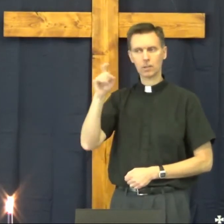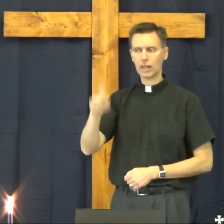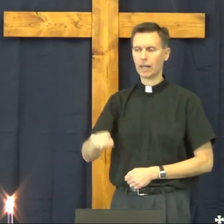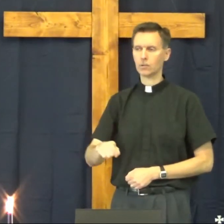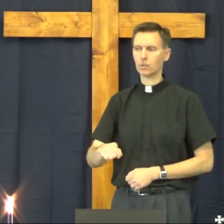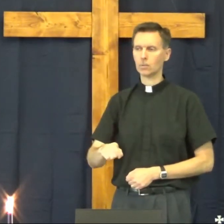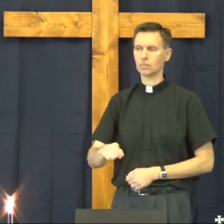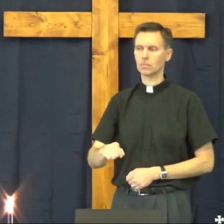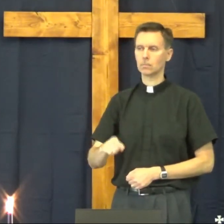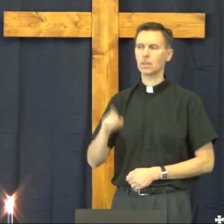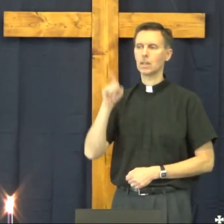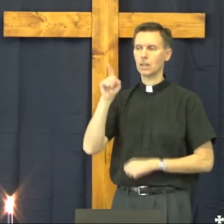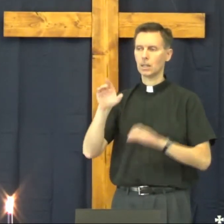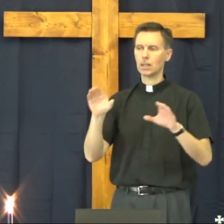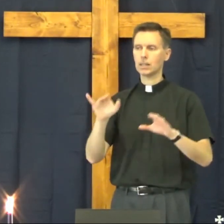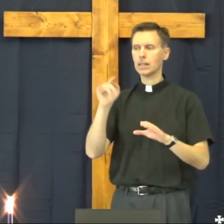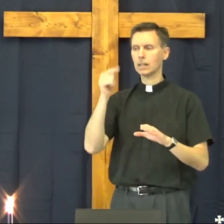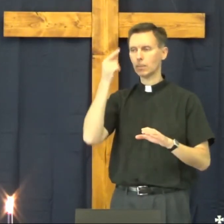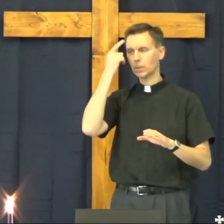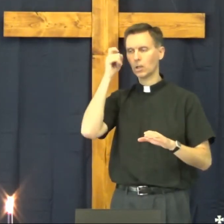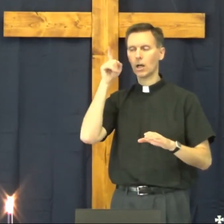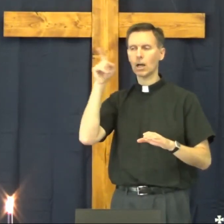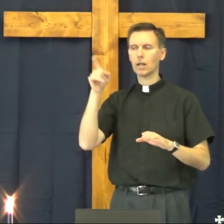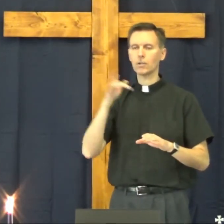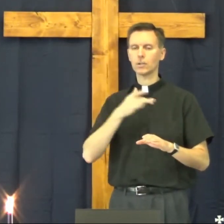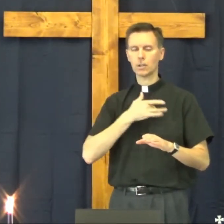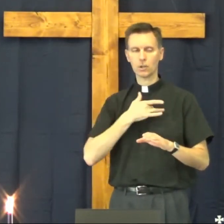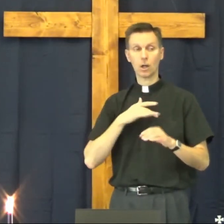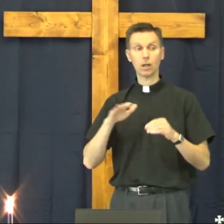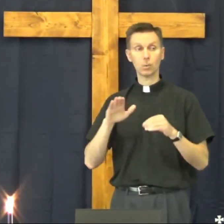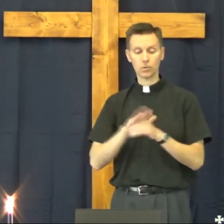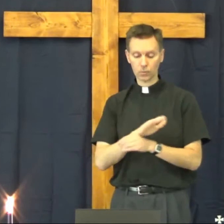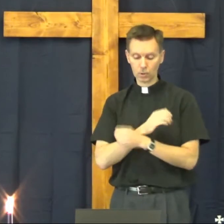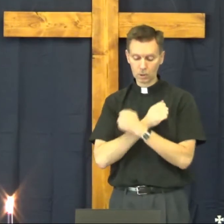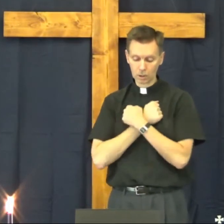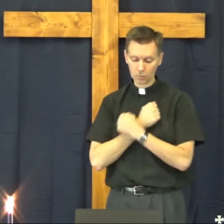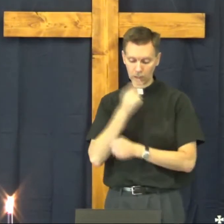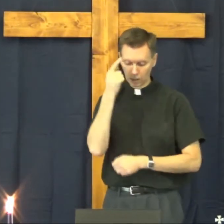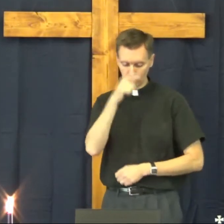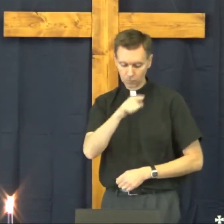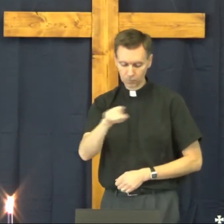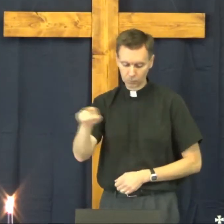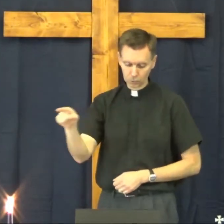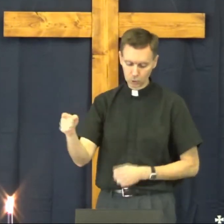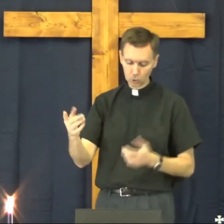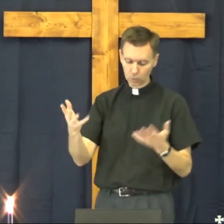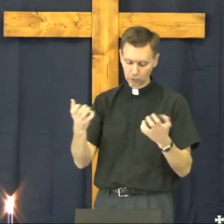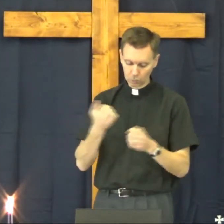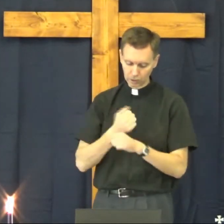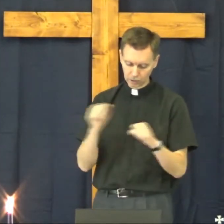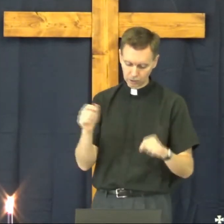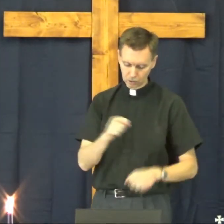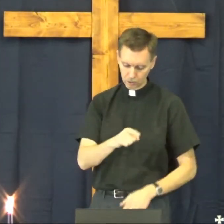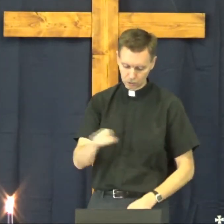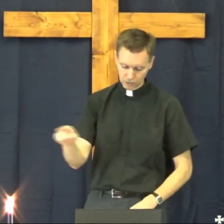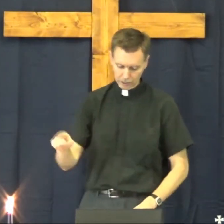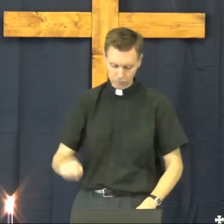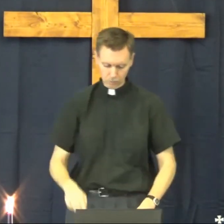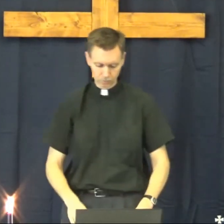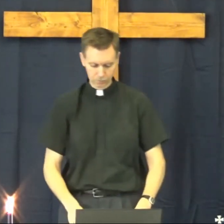he had to. He did it because his heart was full of love for you and wanting to save you.